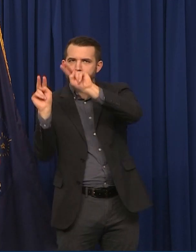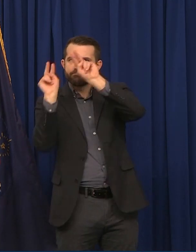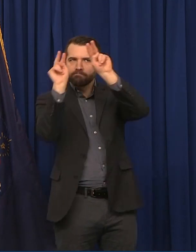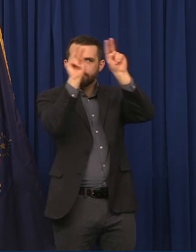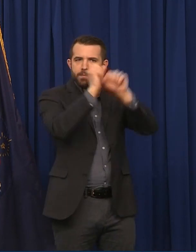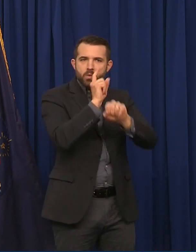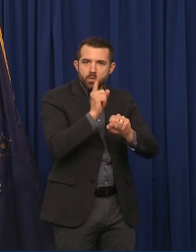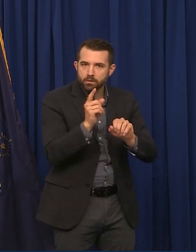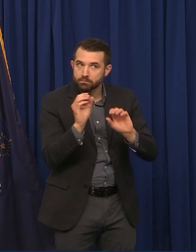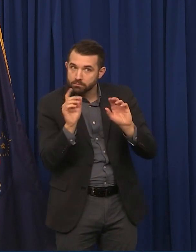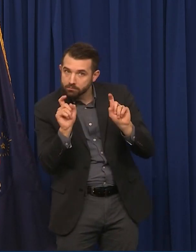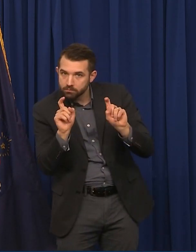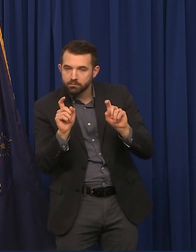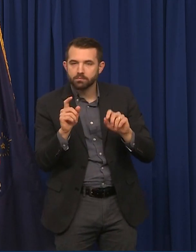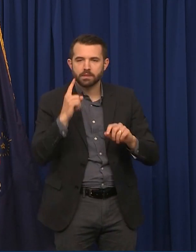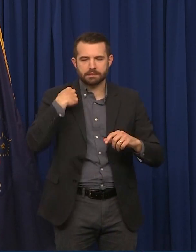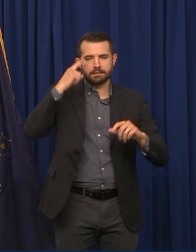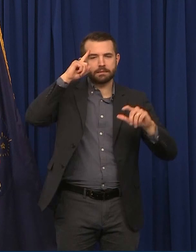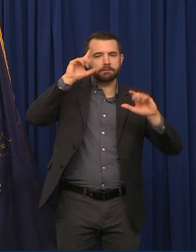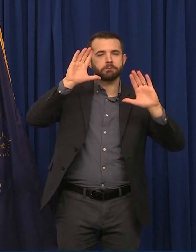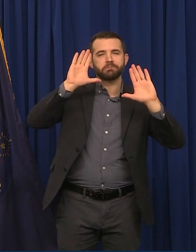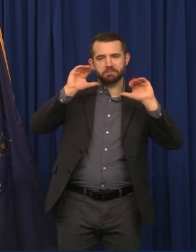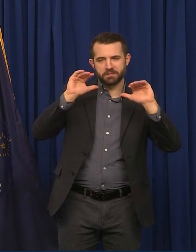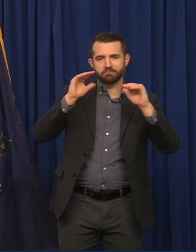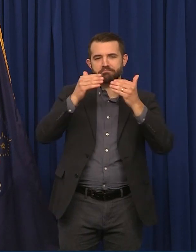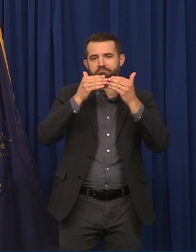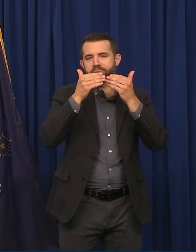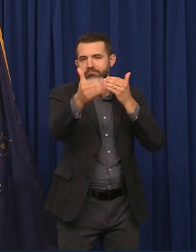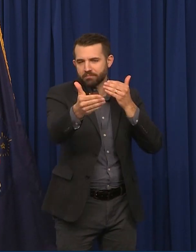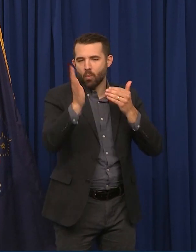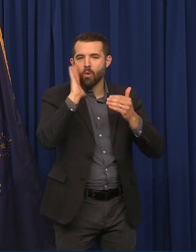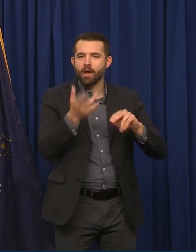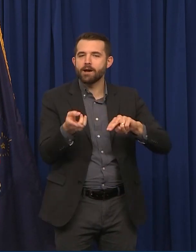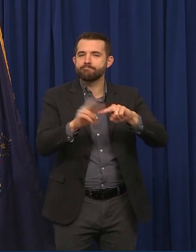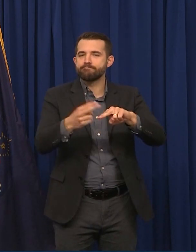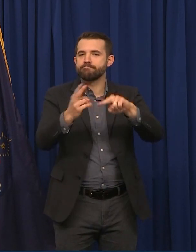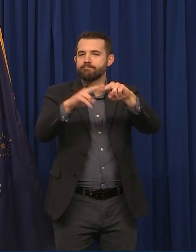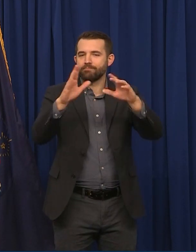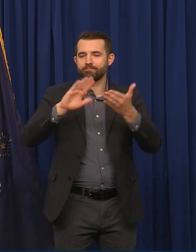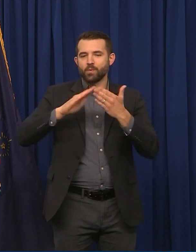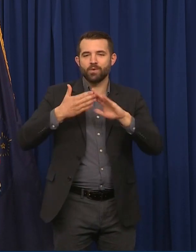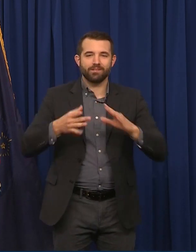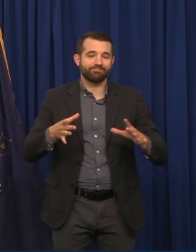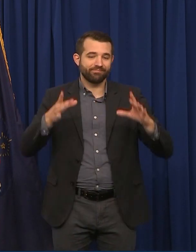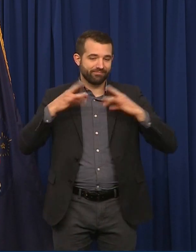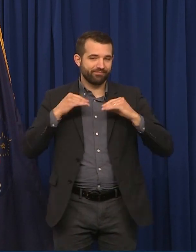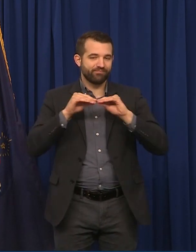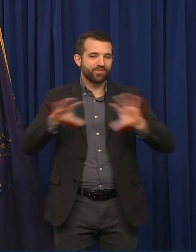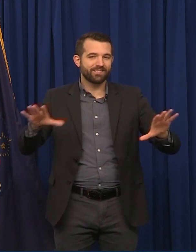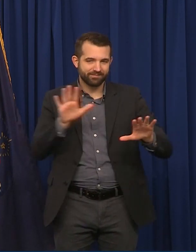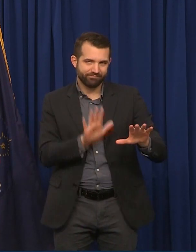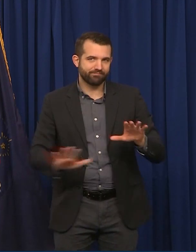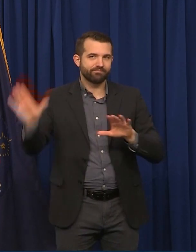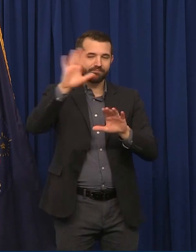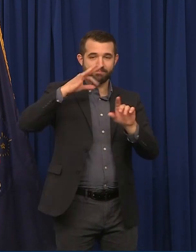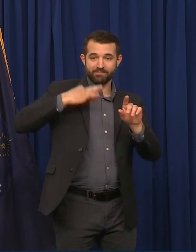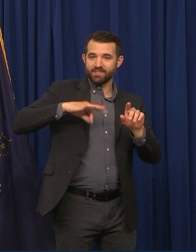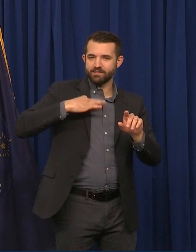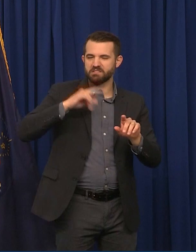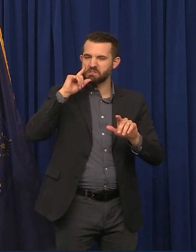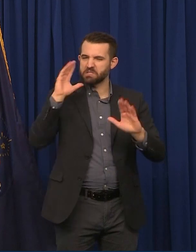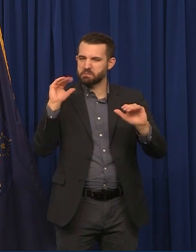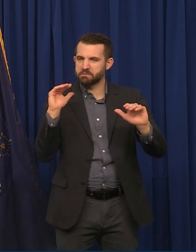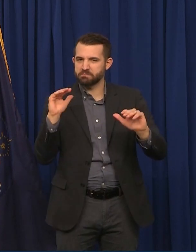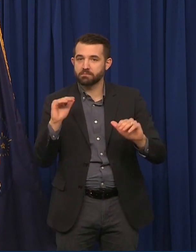expect an increase in cases of COVID-19 across the state, both in terms of number as well